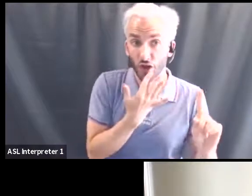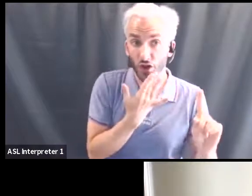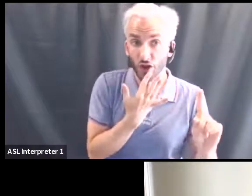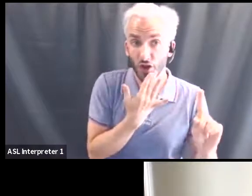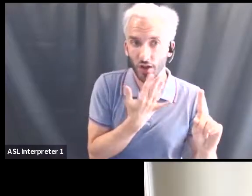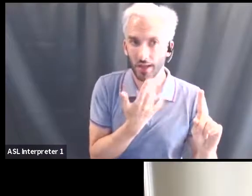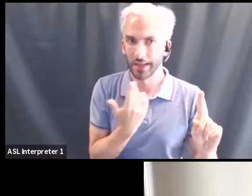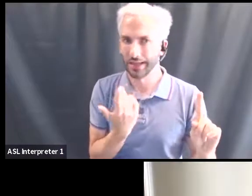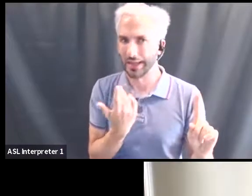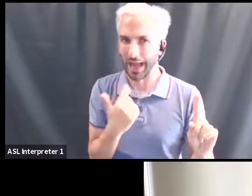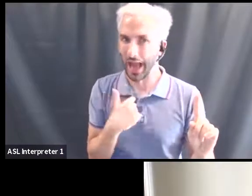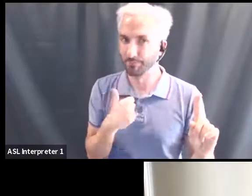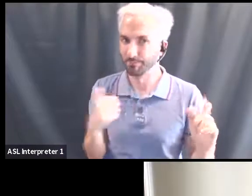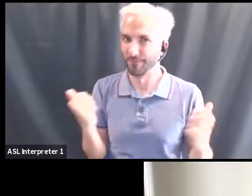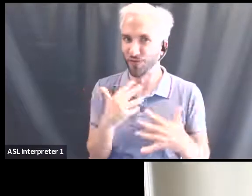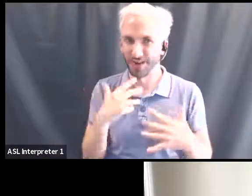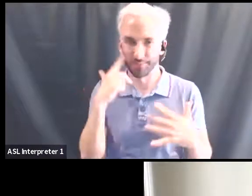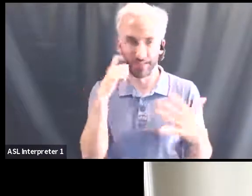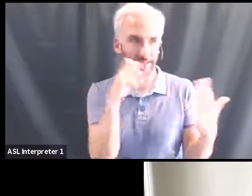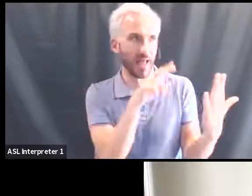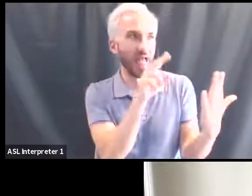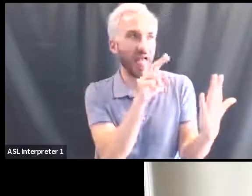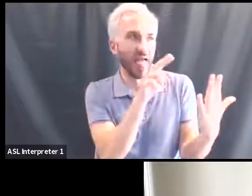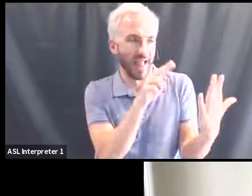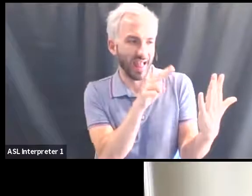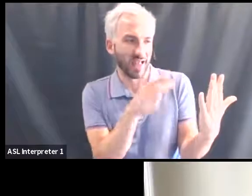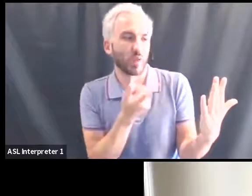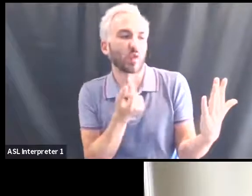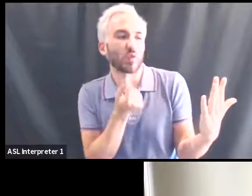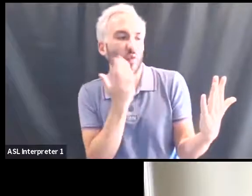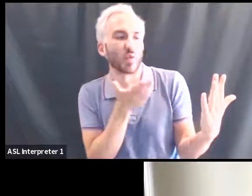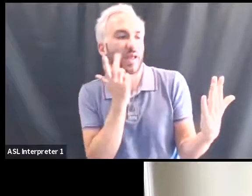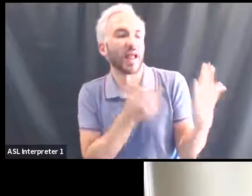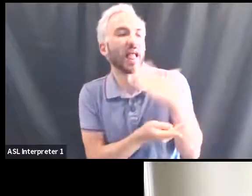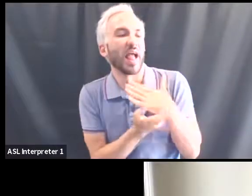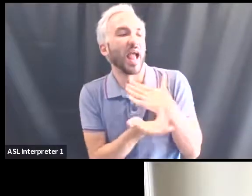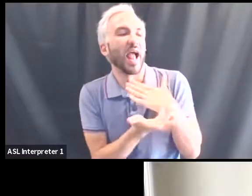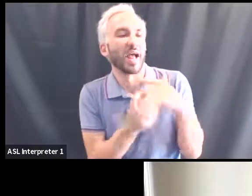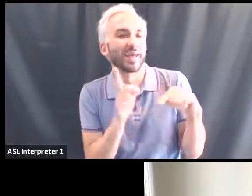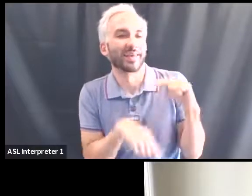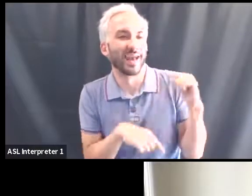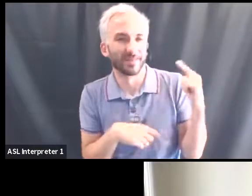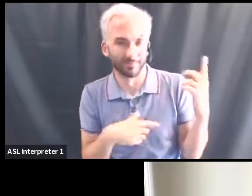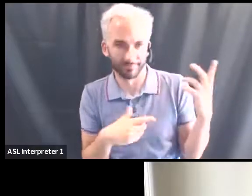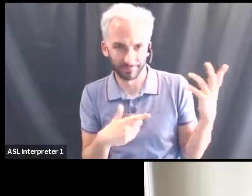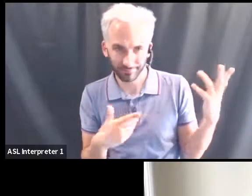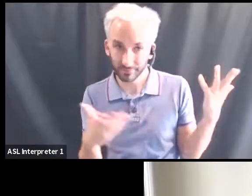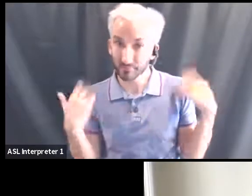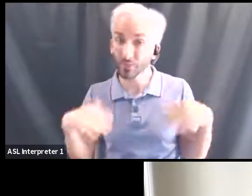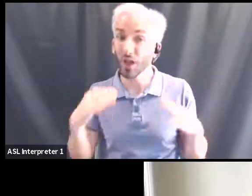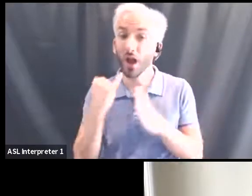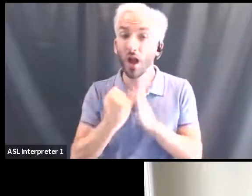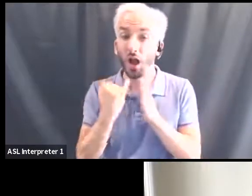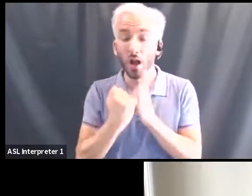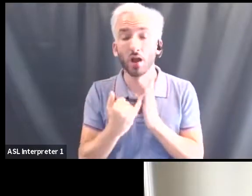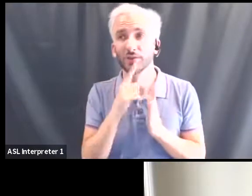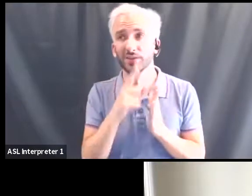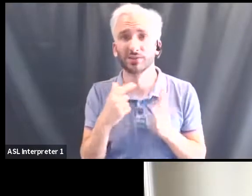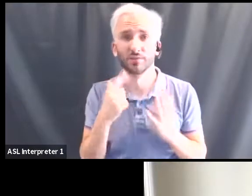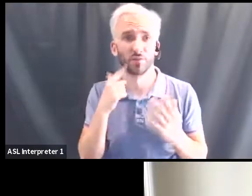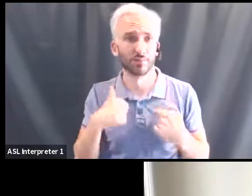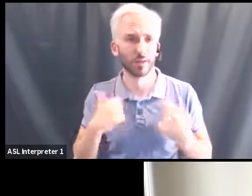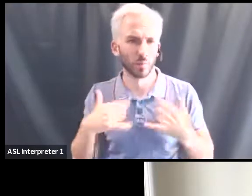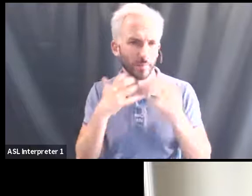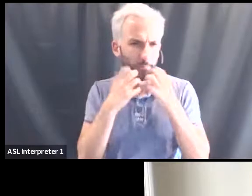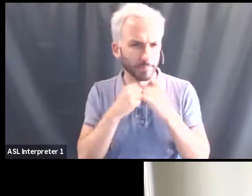going to do its thing. And I can't do that. But I find that art has become so incredibly important to me in so